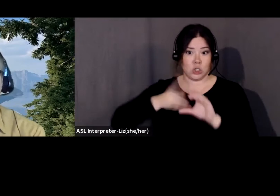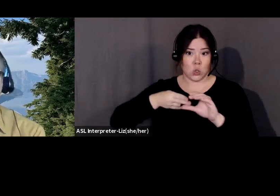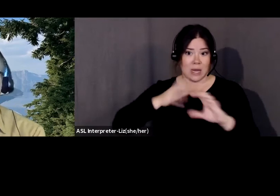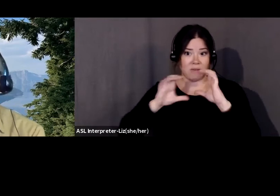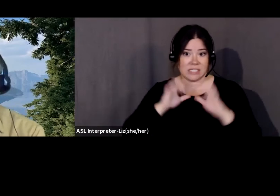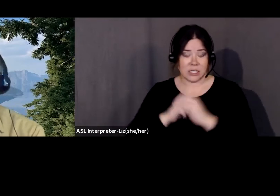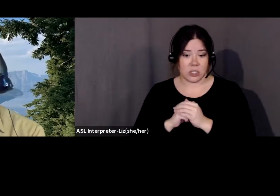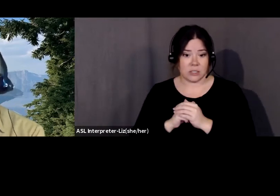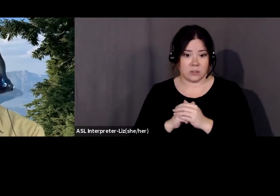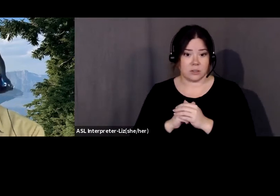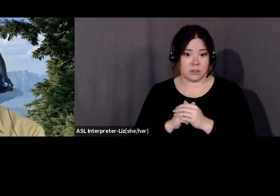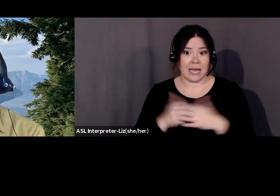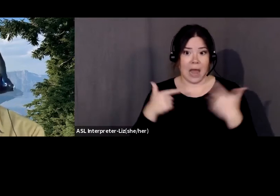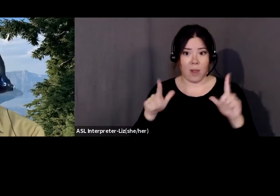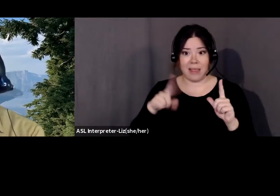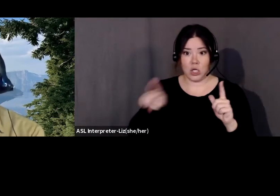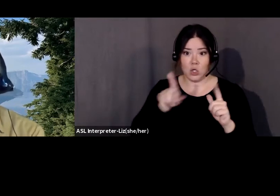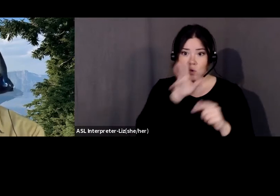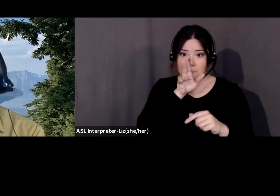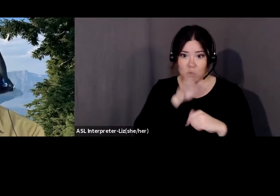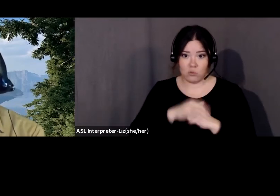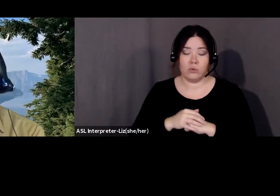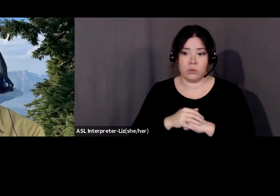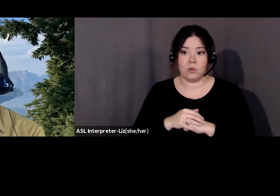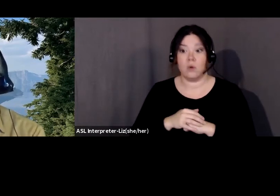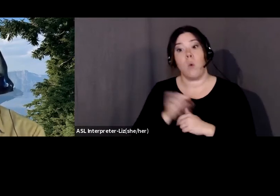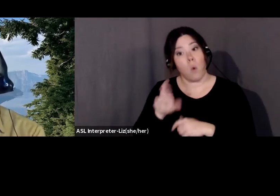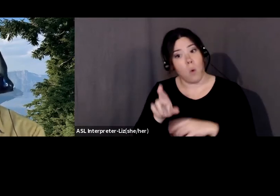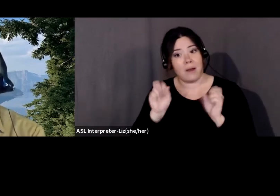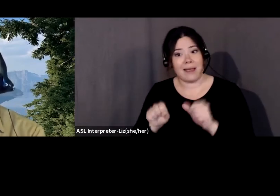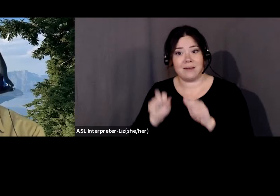allow you to unmute, or you can drop it into the chat.